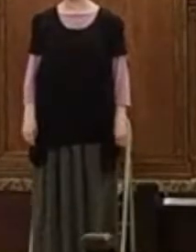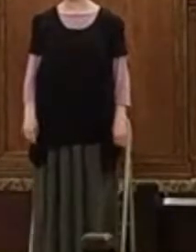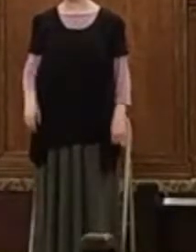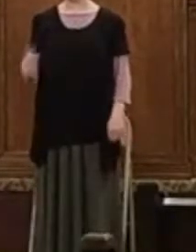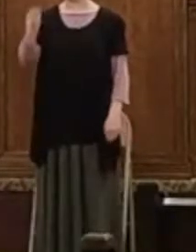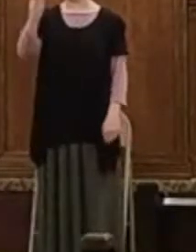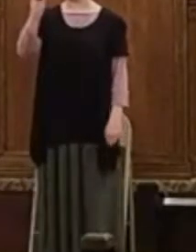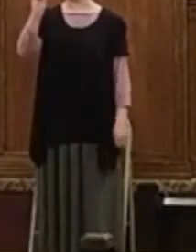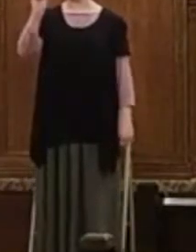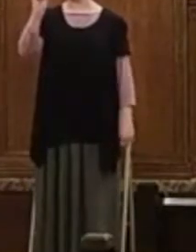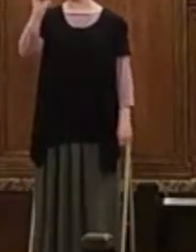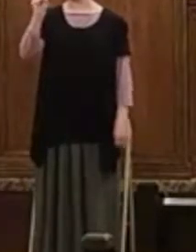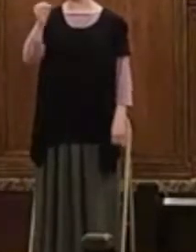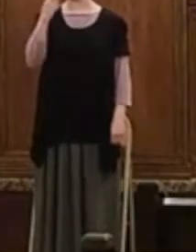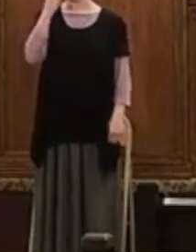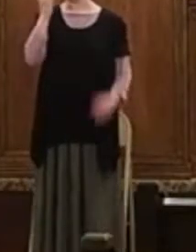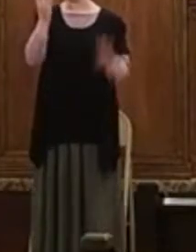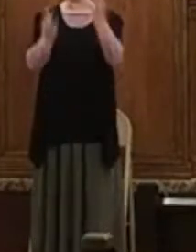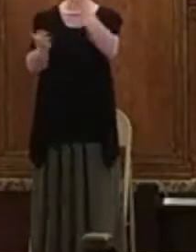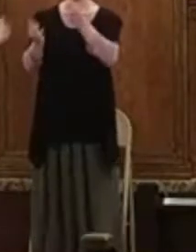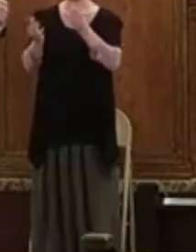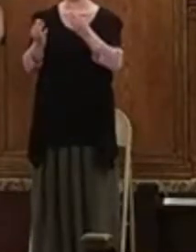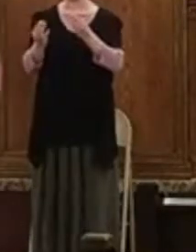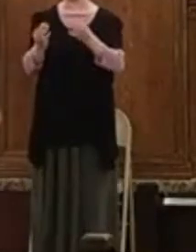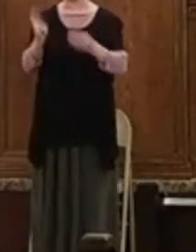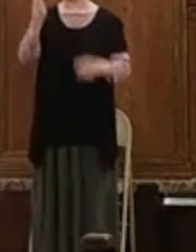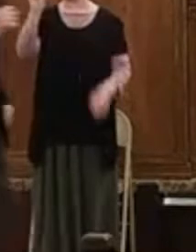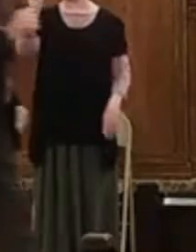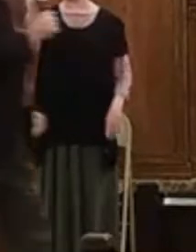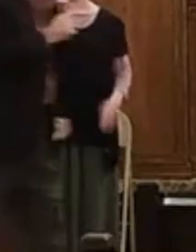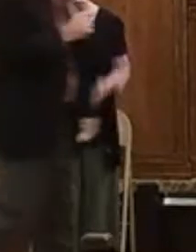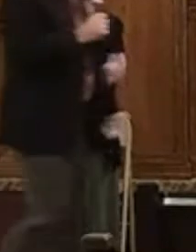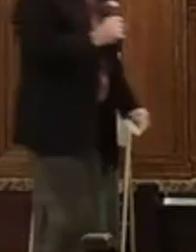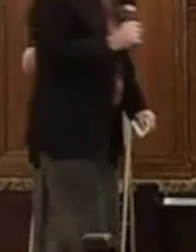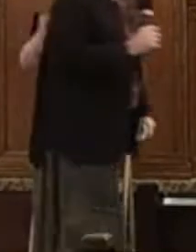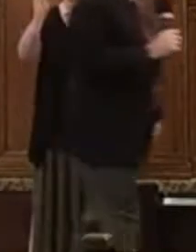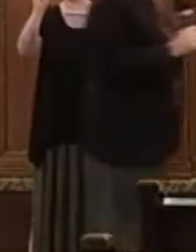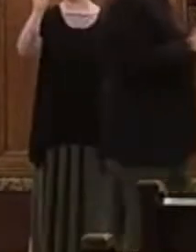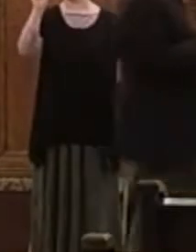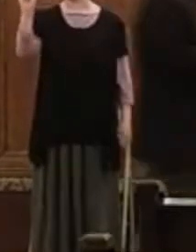Moses saw a burning bush out in the middle of the desert.